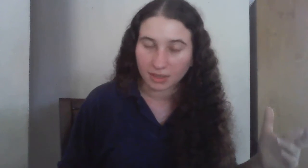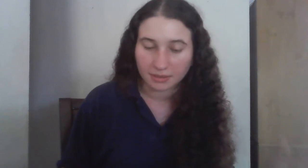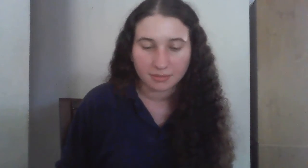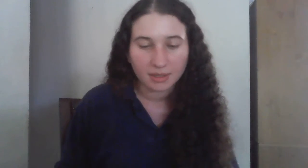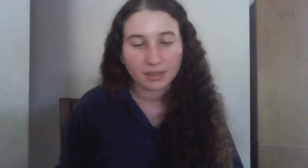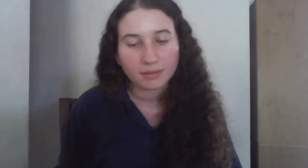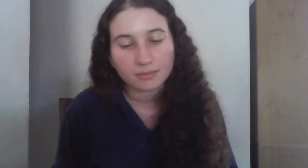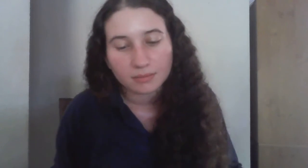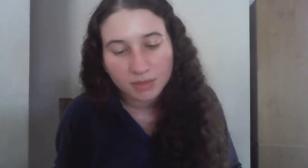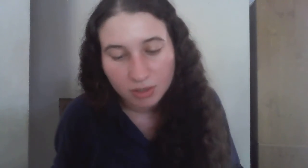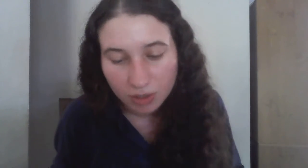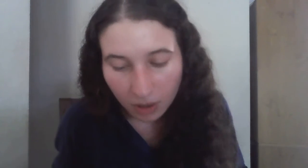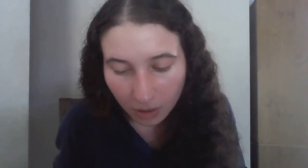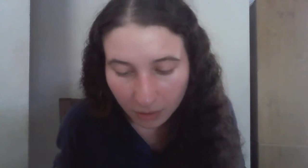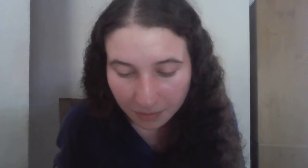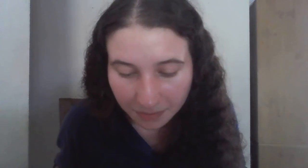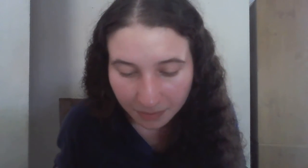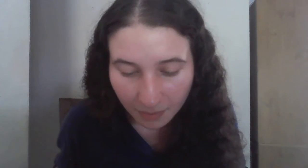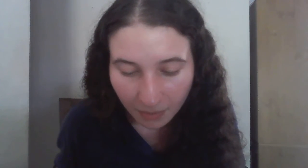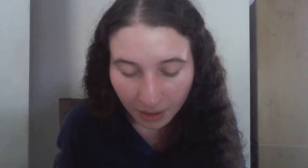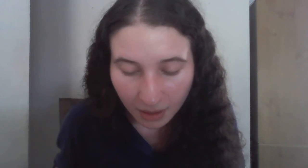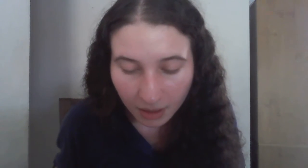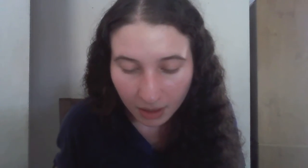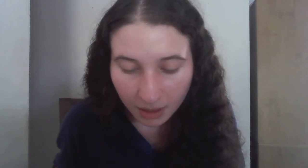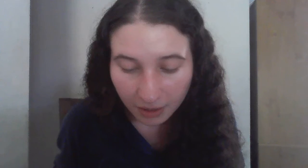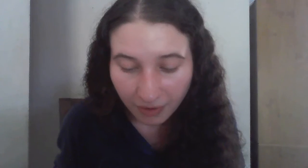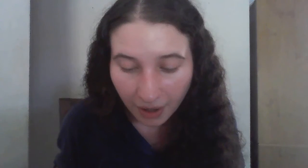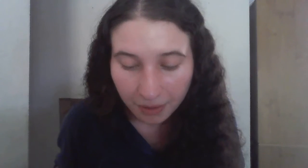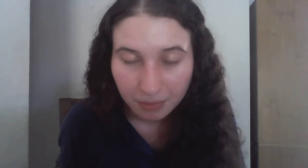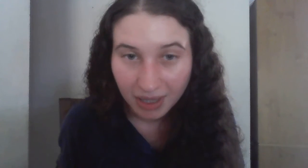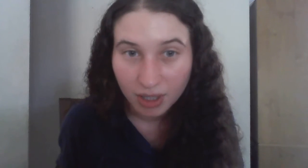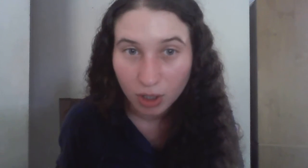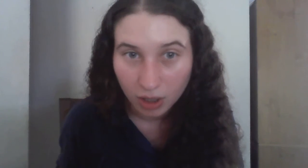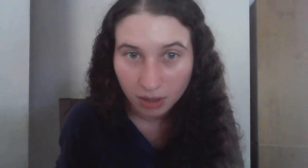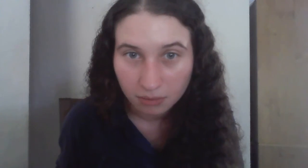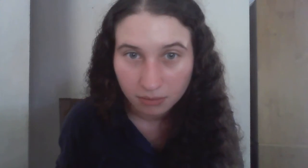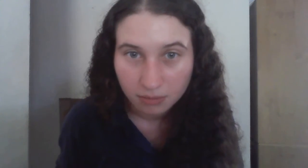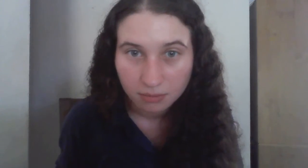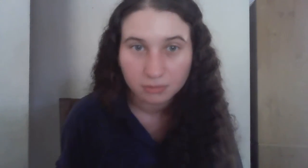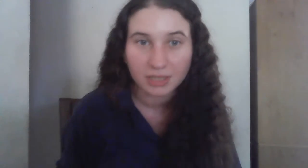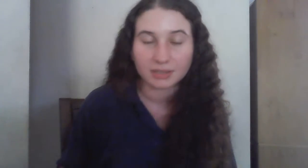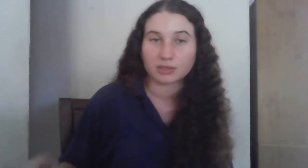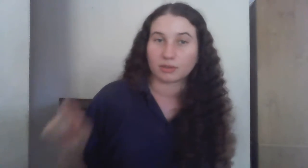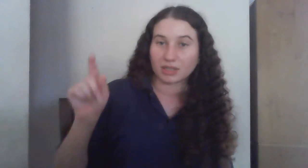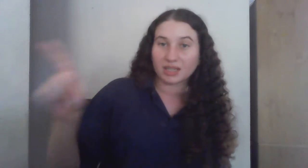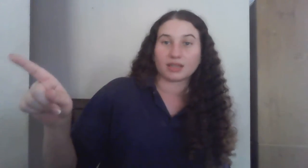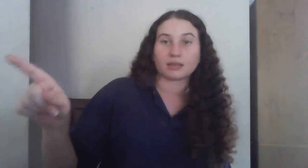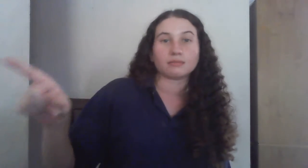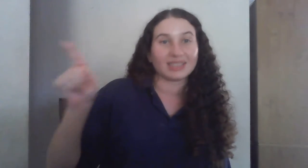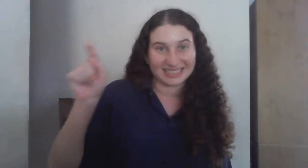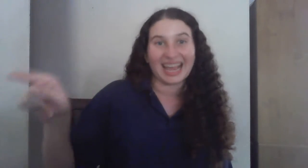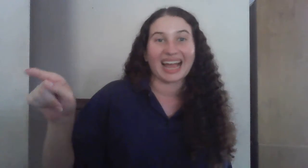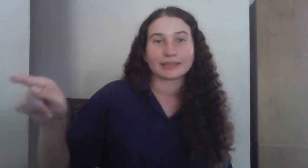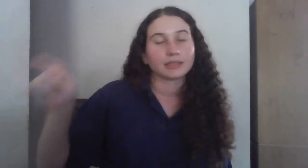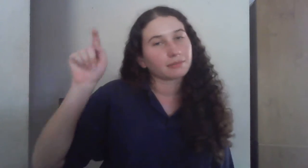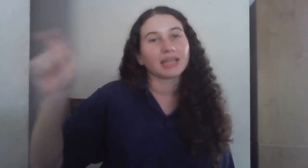Right? So, he, father, make cookie. Right? So he, the dad, is making